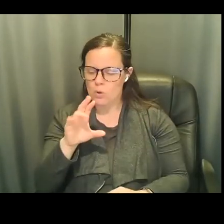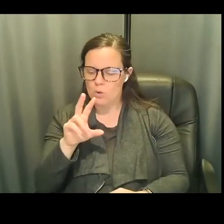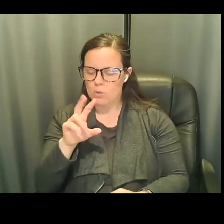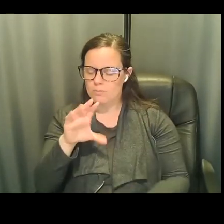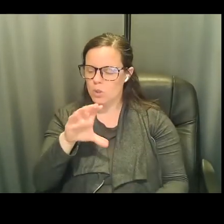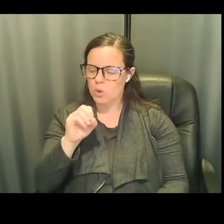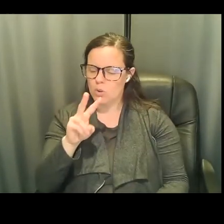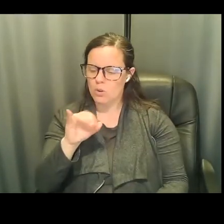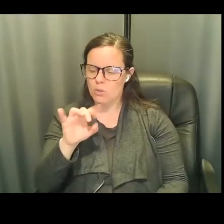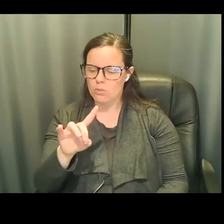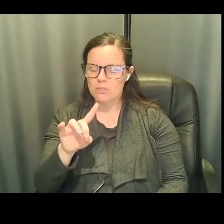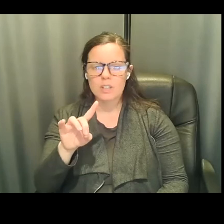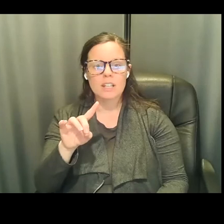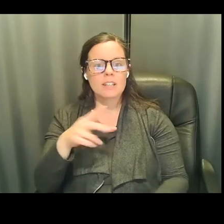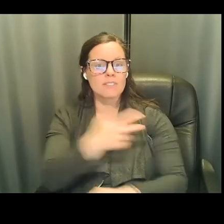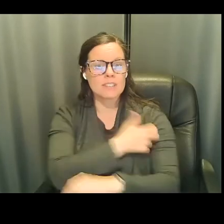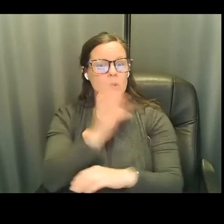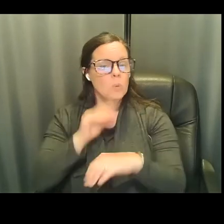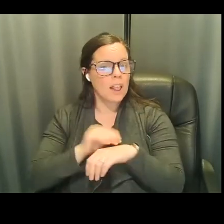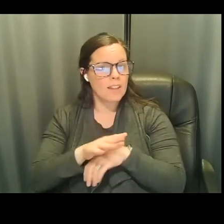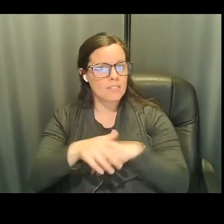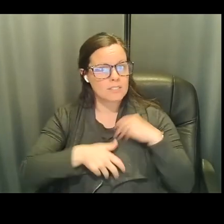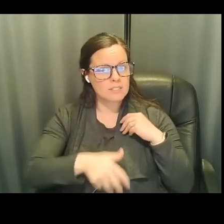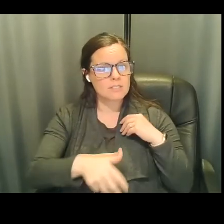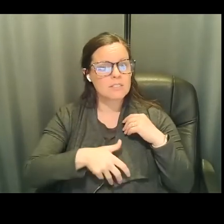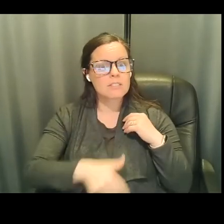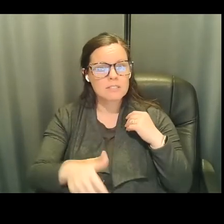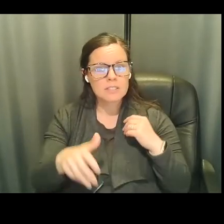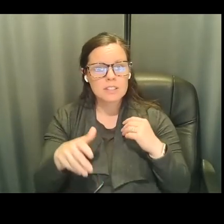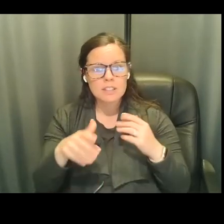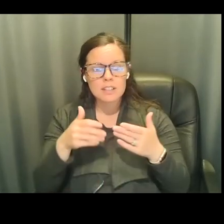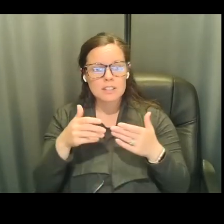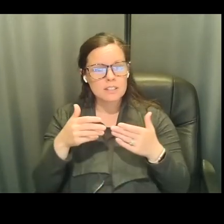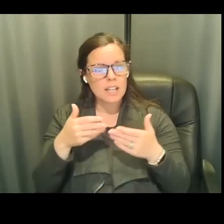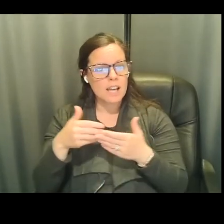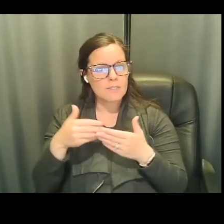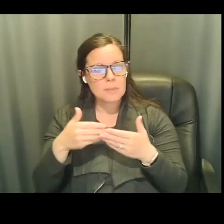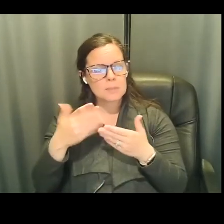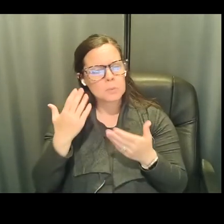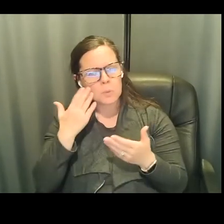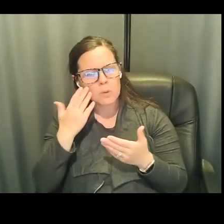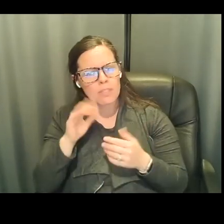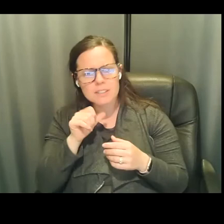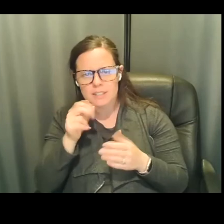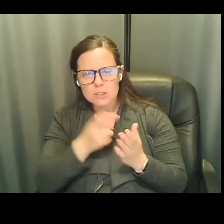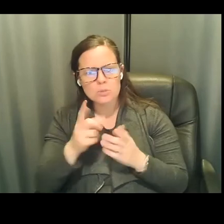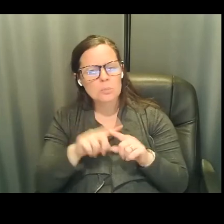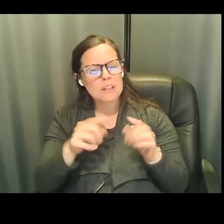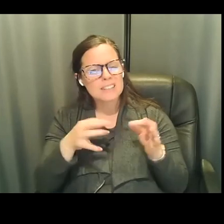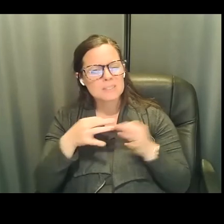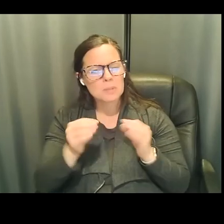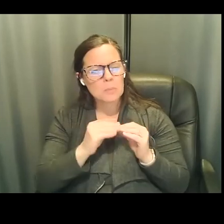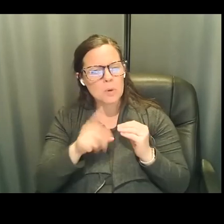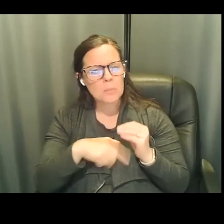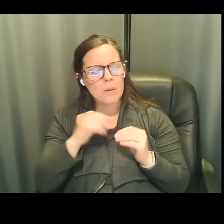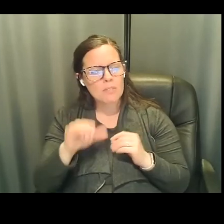will affect fertility. Of course, we know that's not true, but tell us a little bit more about that. Hey,